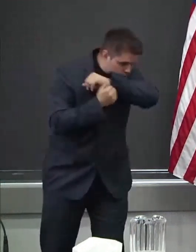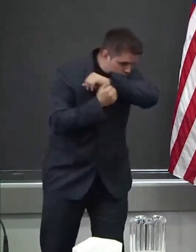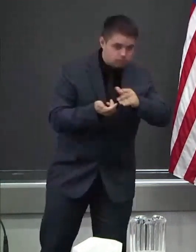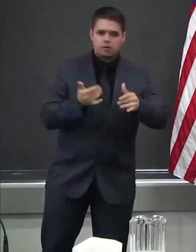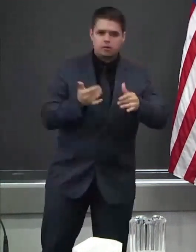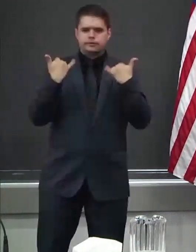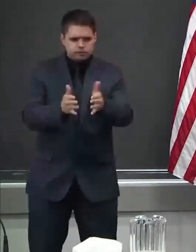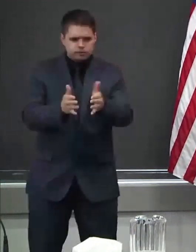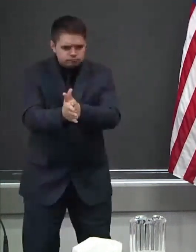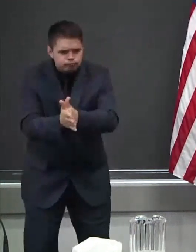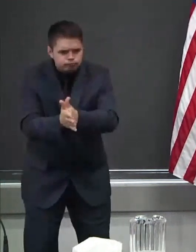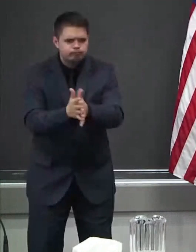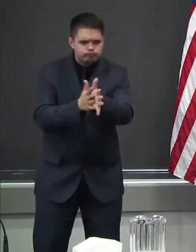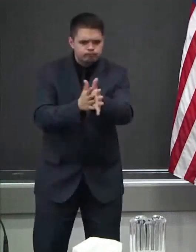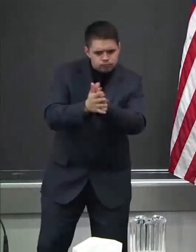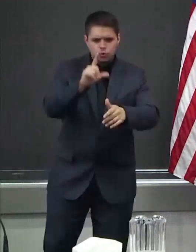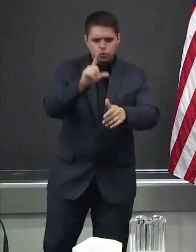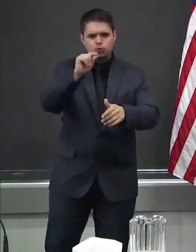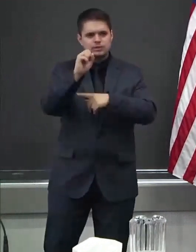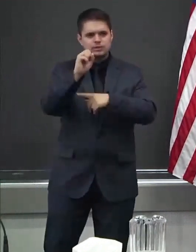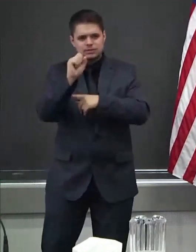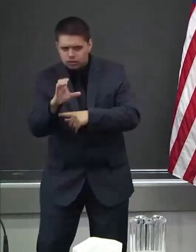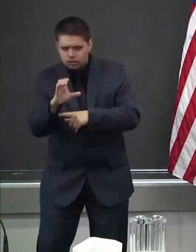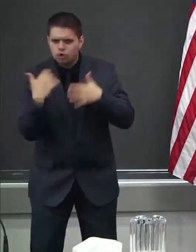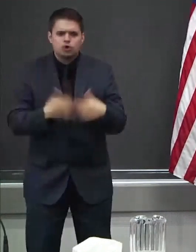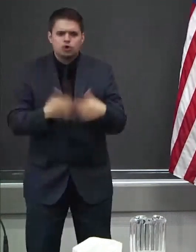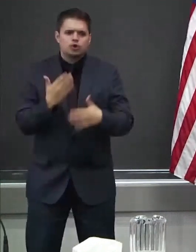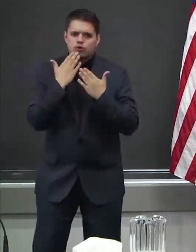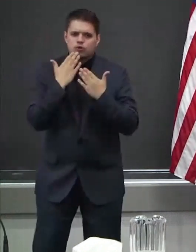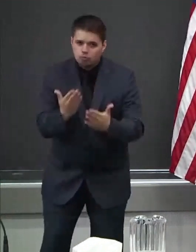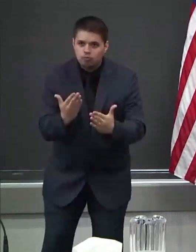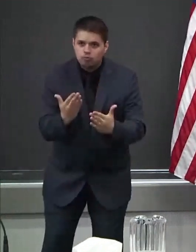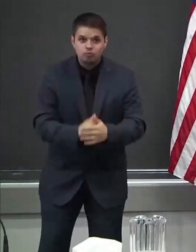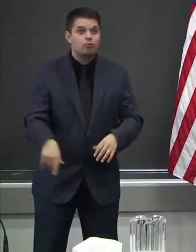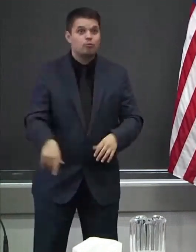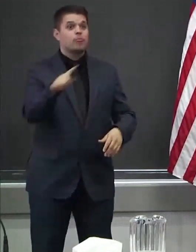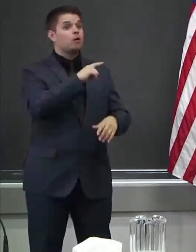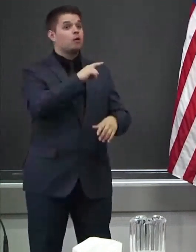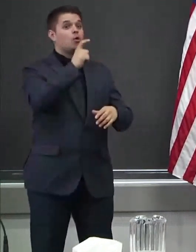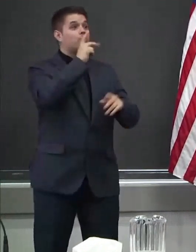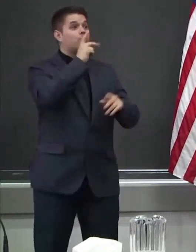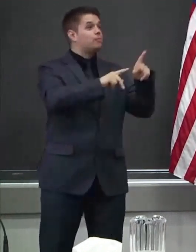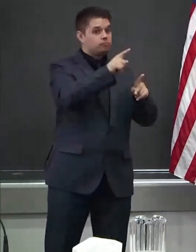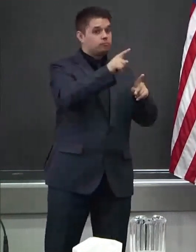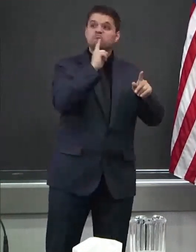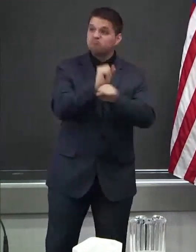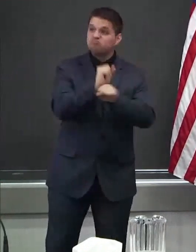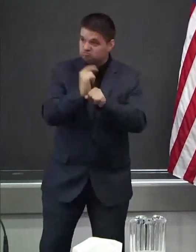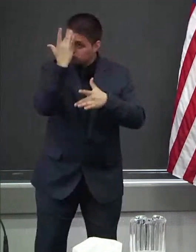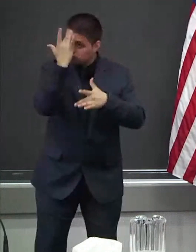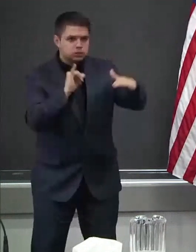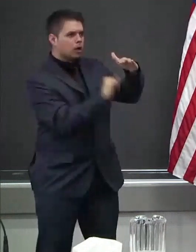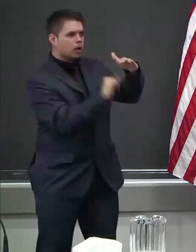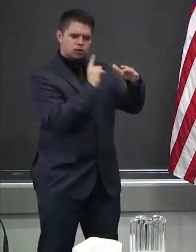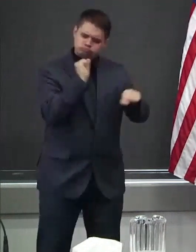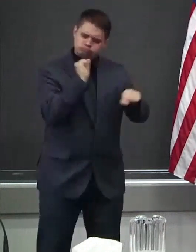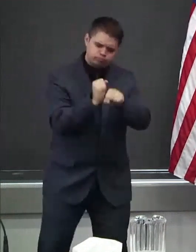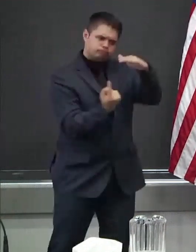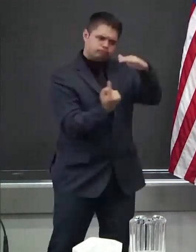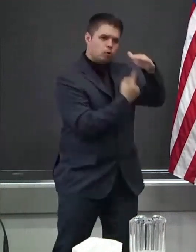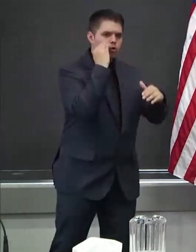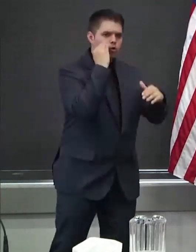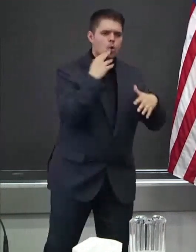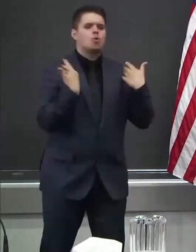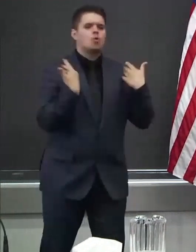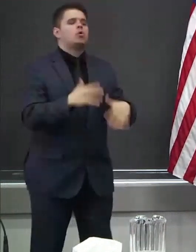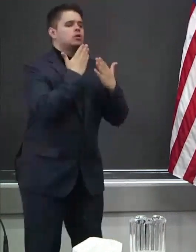and we're staying home when we are sick. I want to say thank you to each and every Oregonian who's made